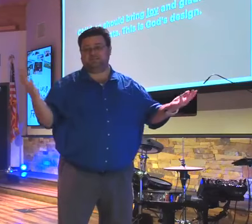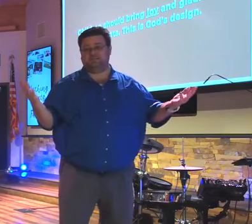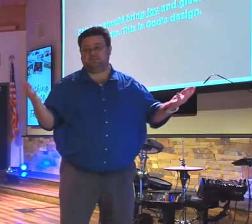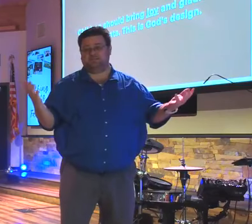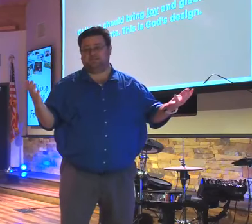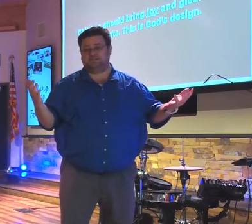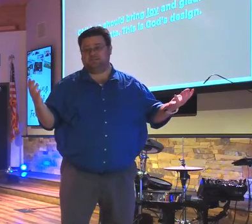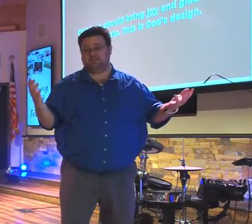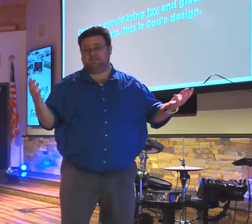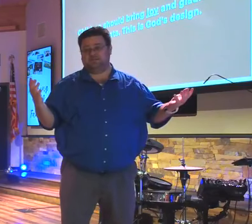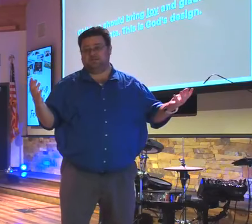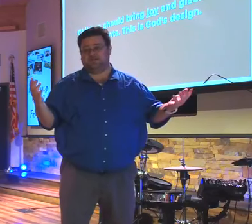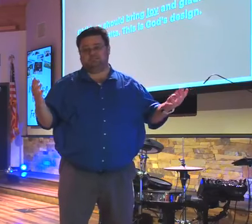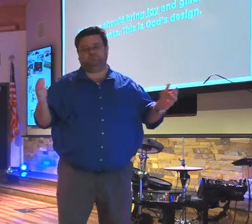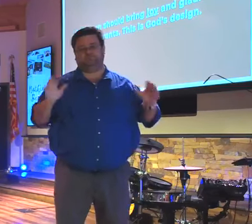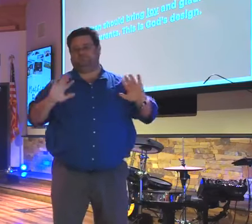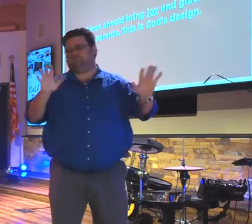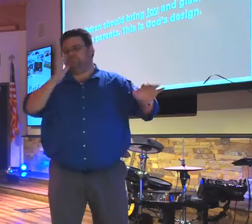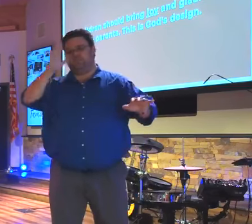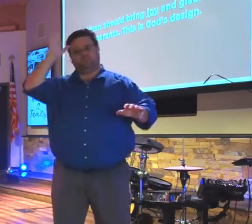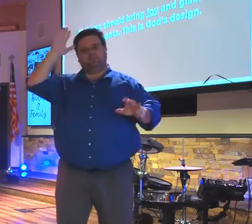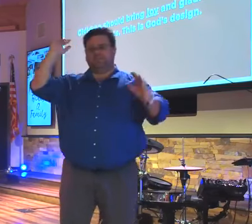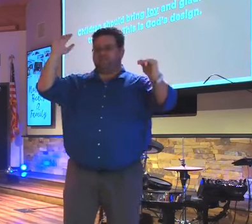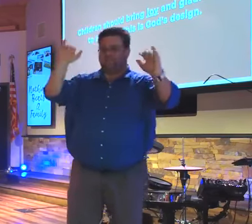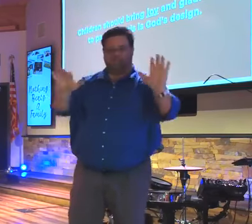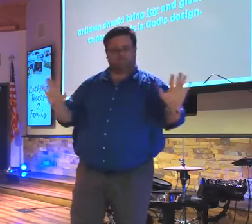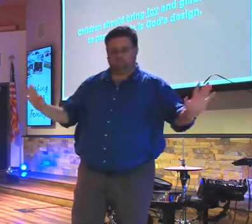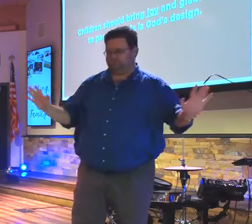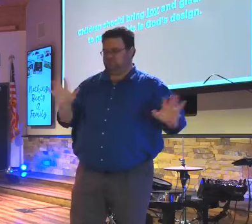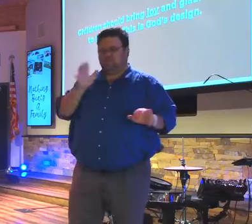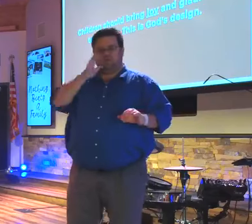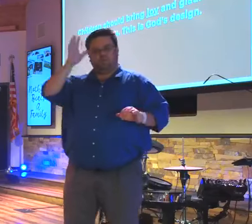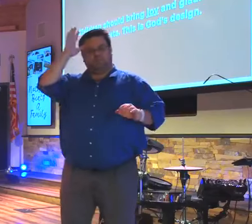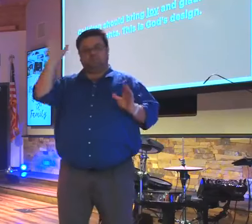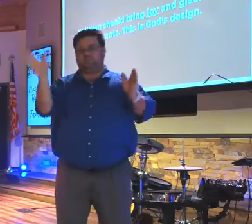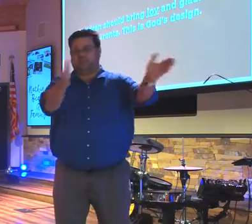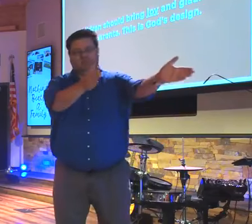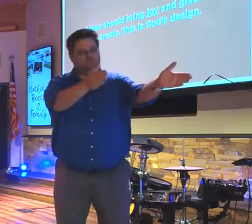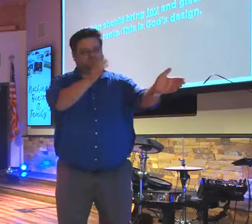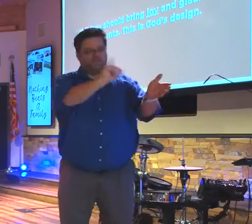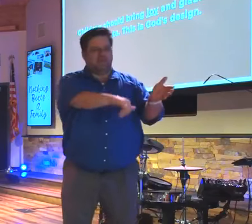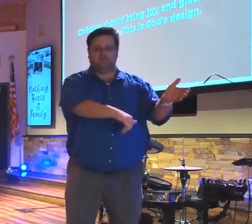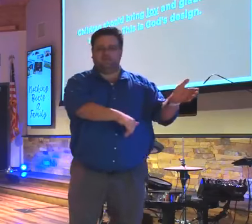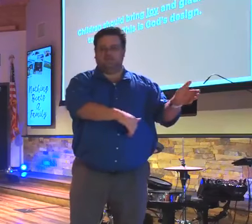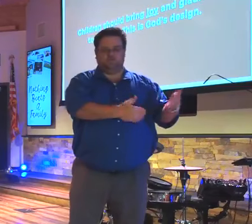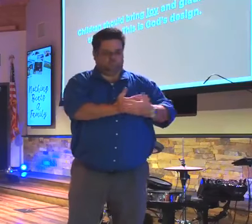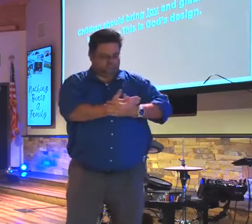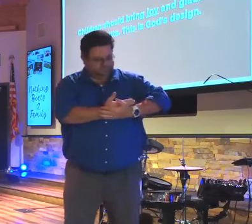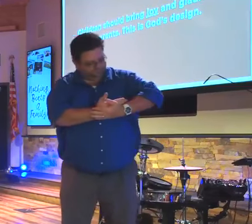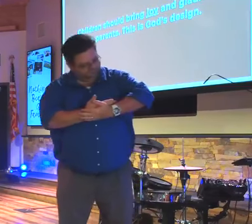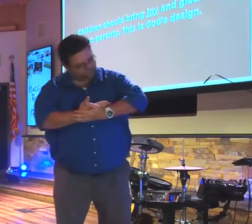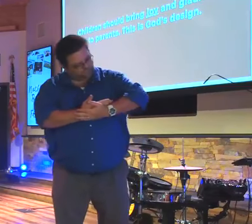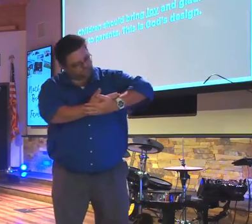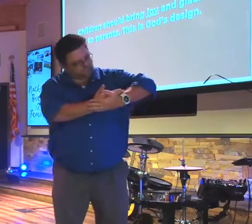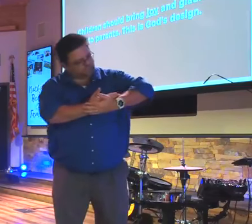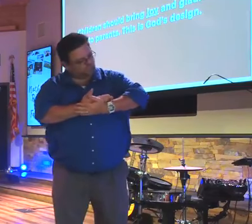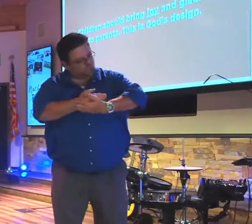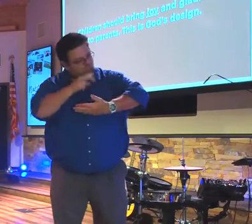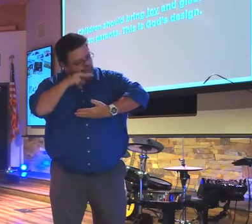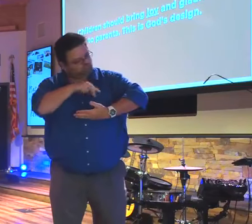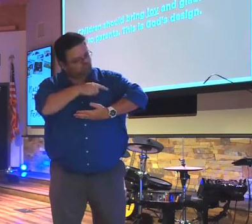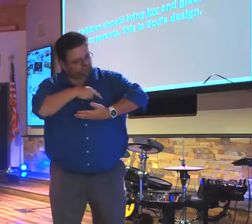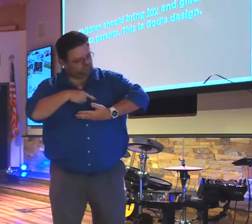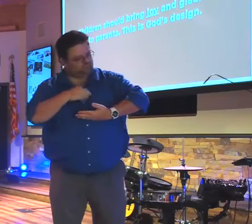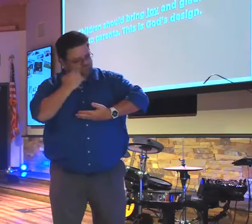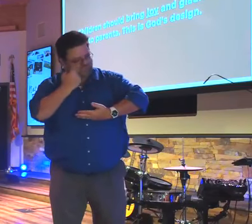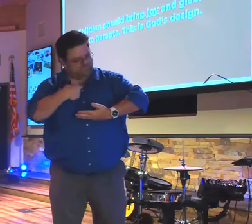Now, no parents expect that. No parents plan on that when they're holding that little baby in their arms. And